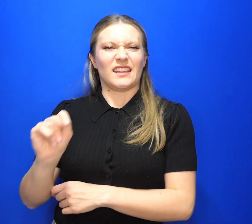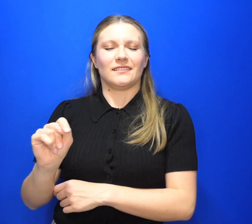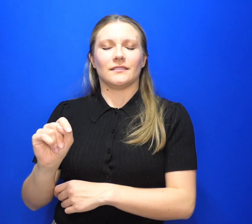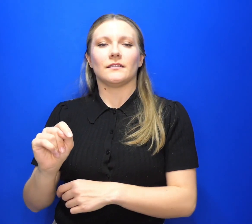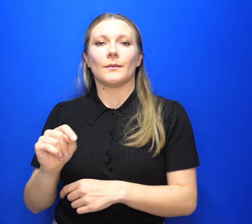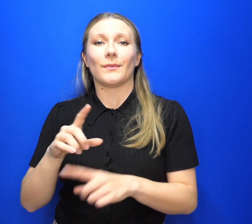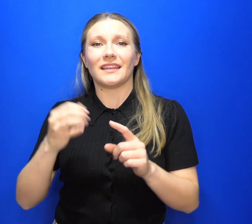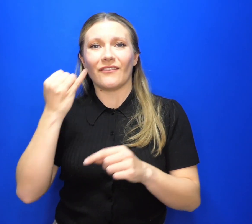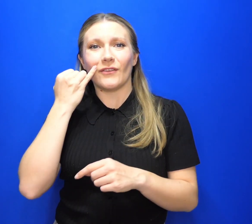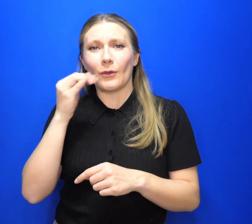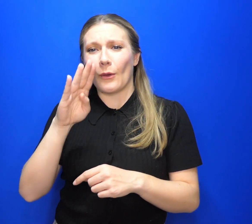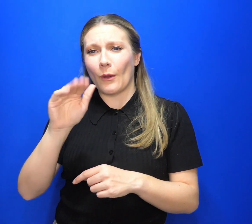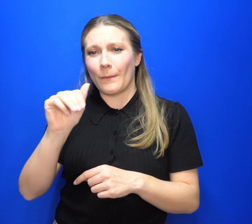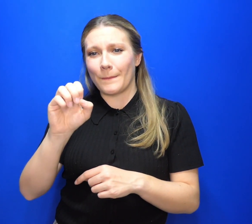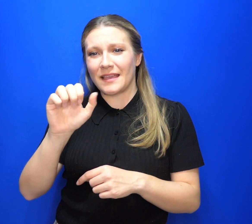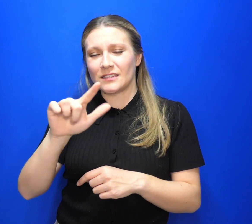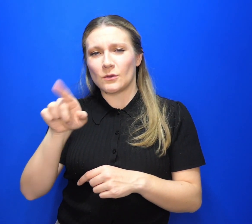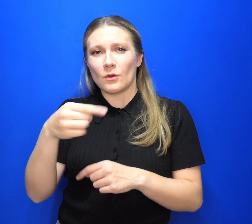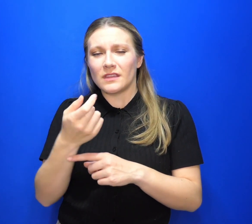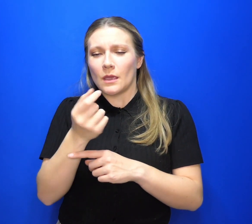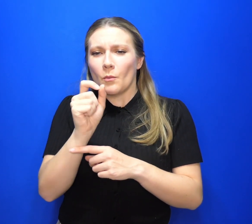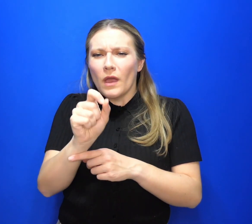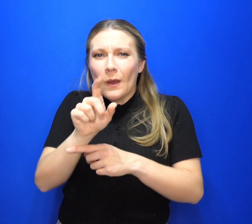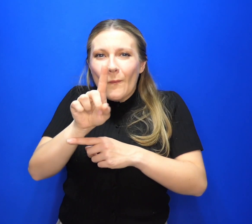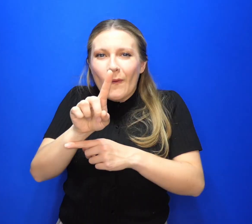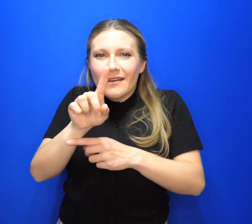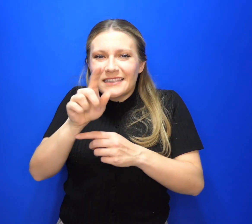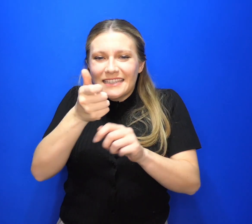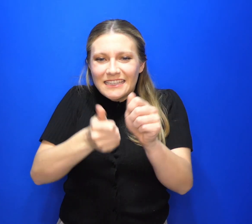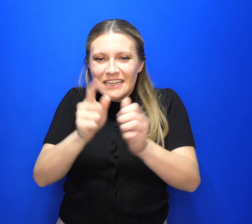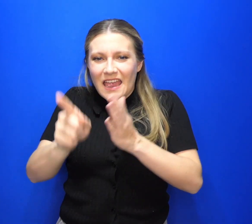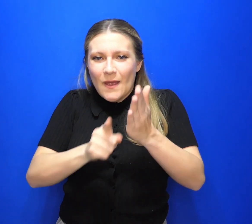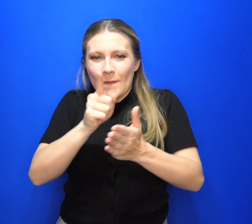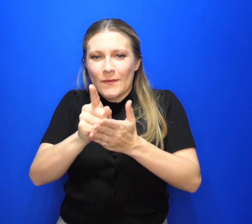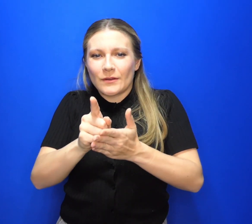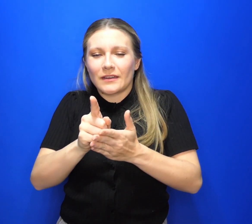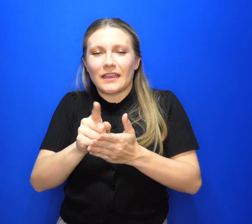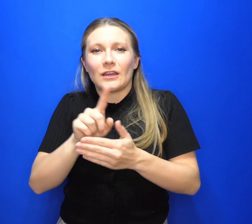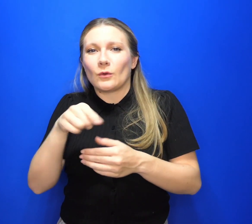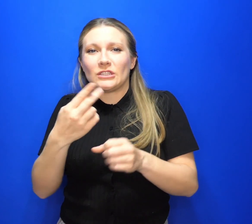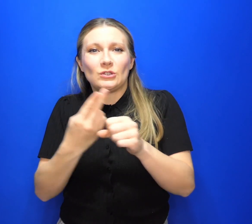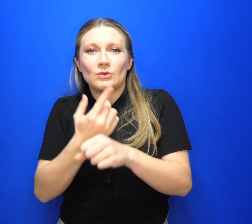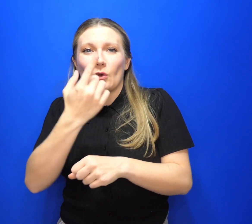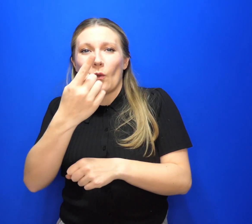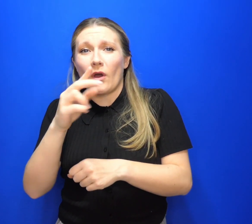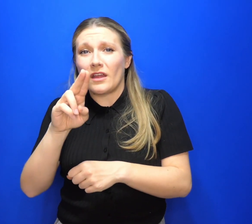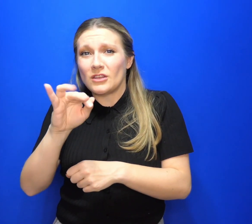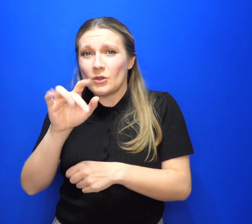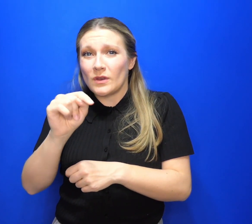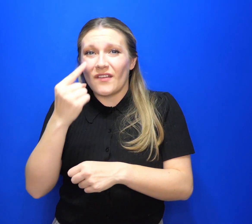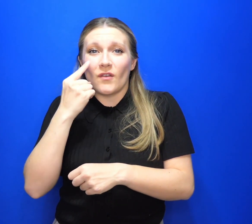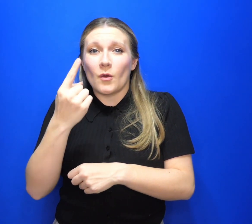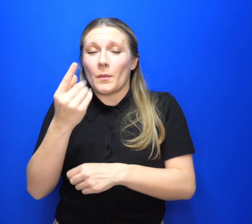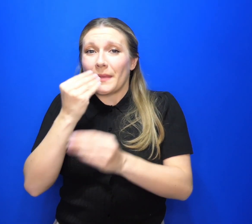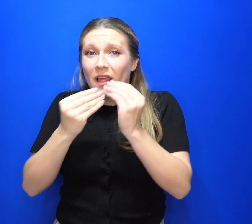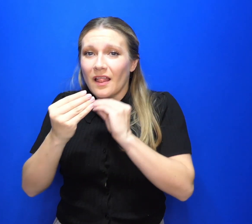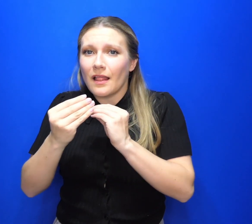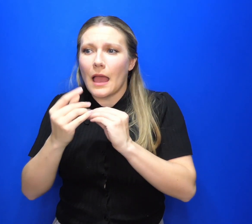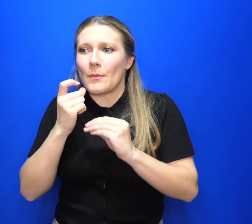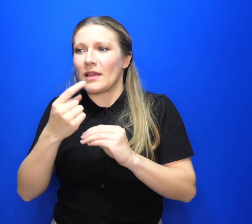basal's 0.1 an hour and, your whole meal insulin is like a unit for a meal or something like that, like, I'm not belittling it. It's hard